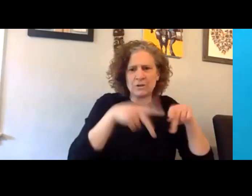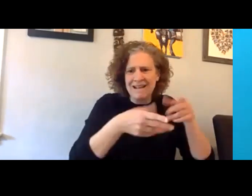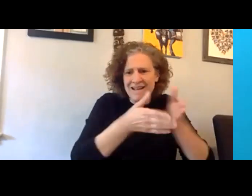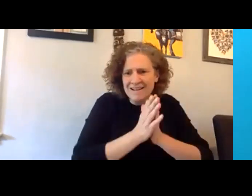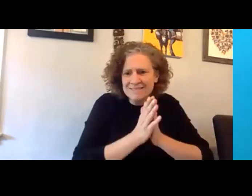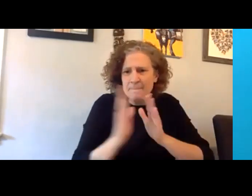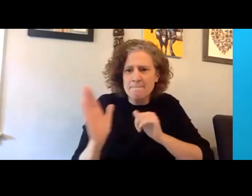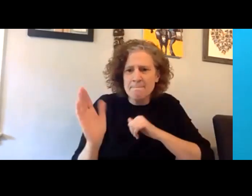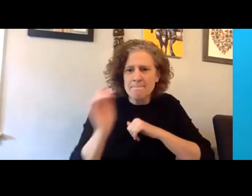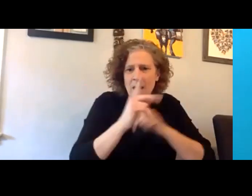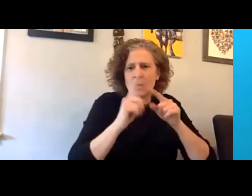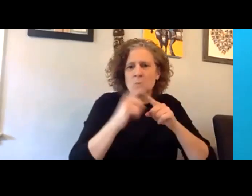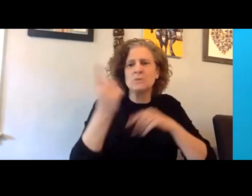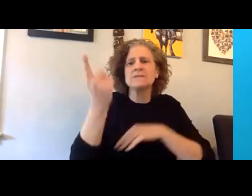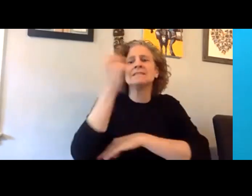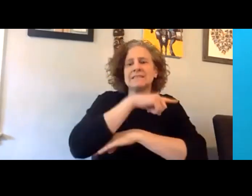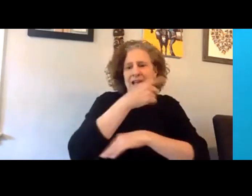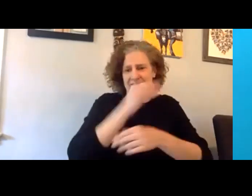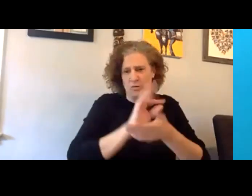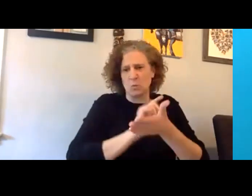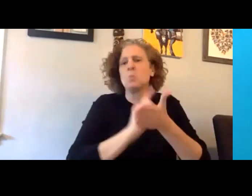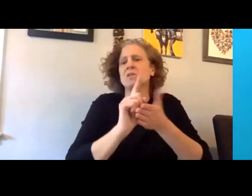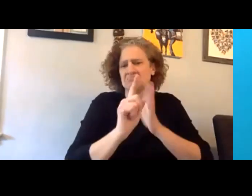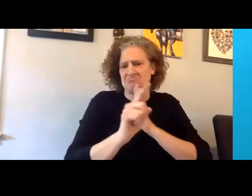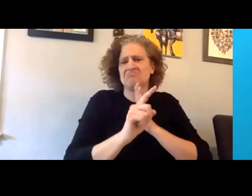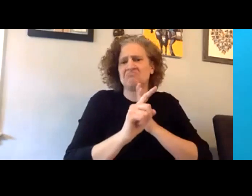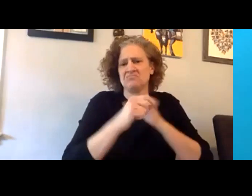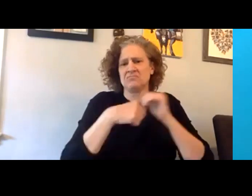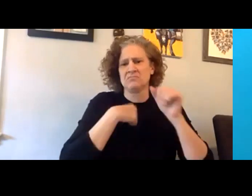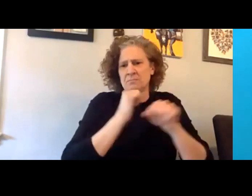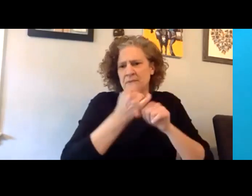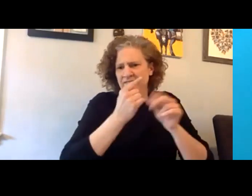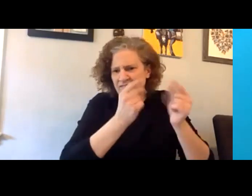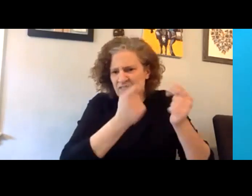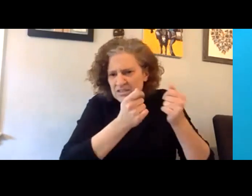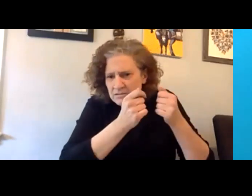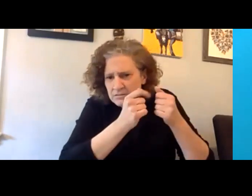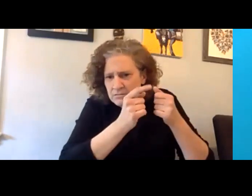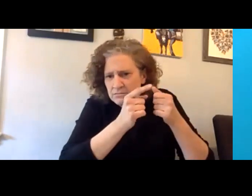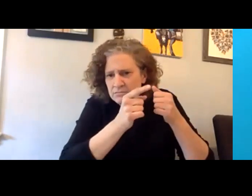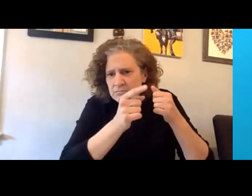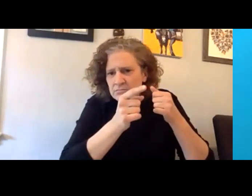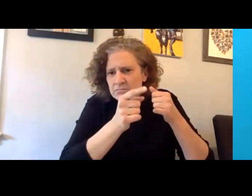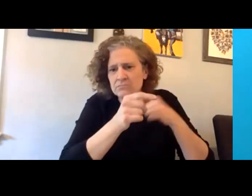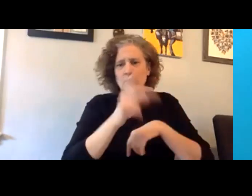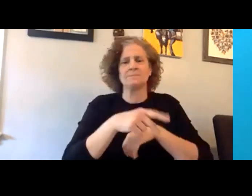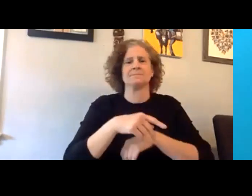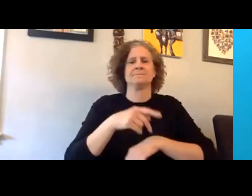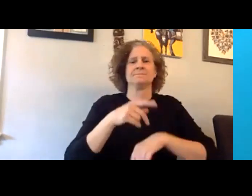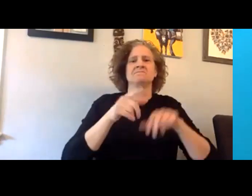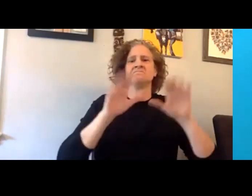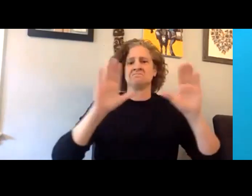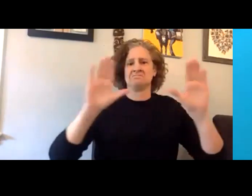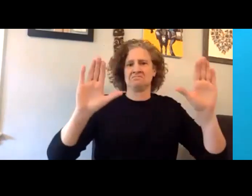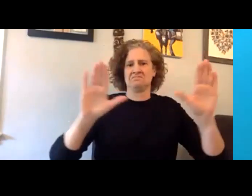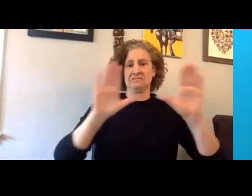Okay. One person asked to go back to the days of the week. Sure, I can make it back.